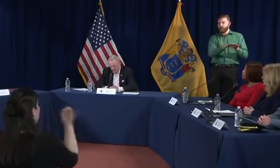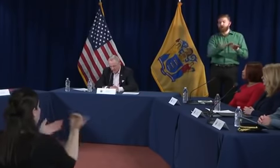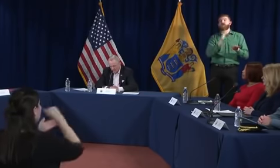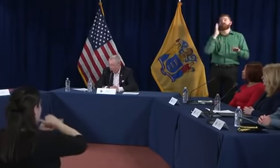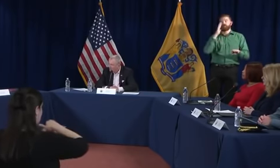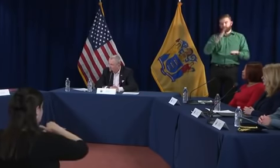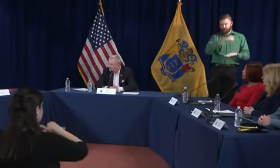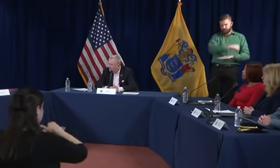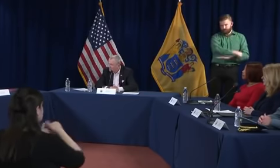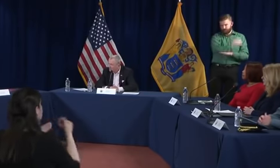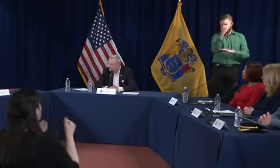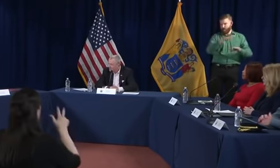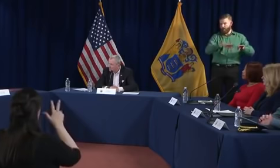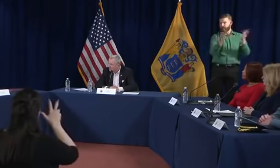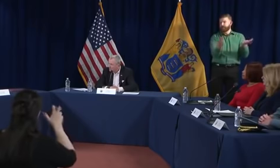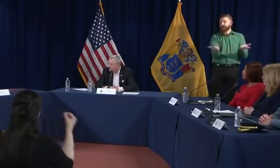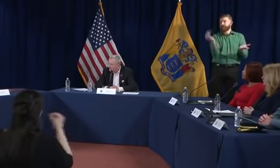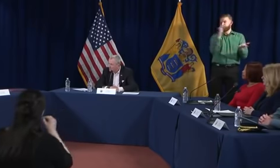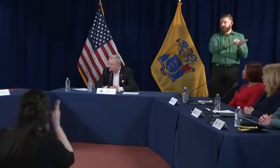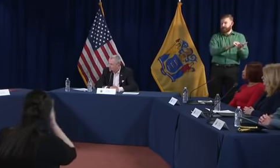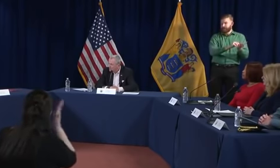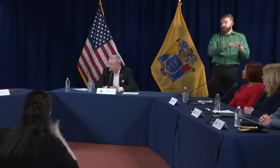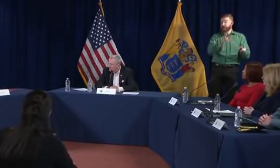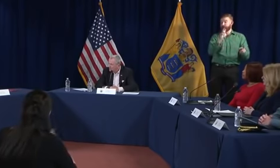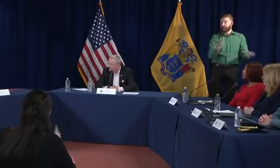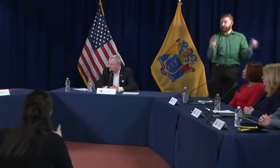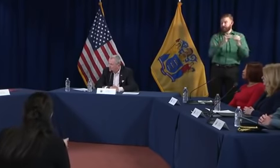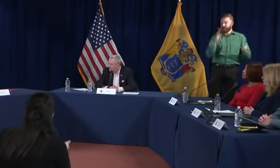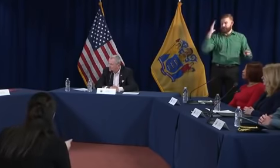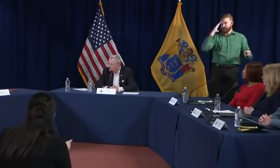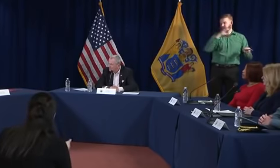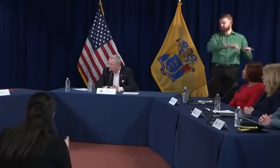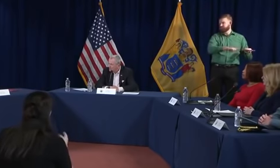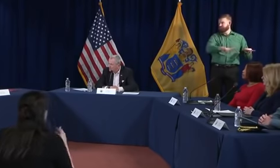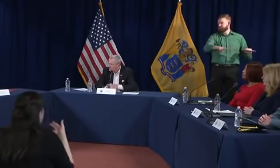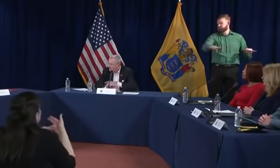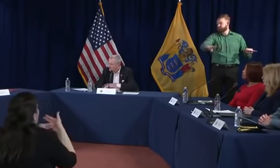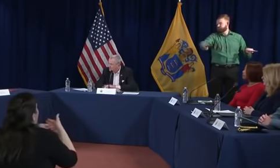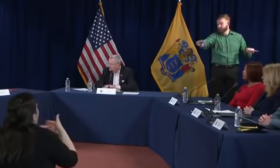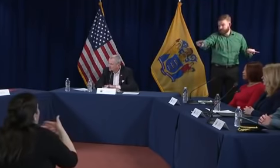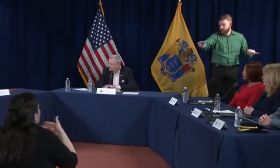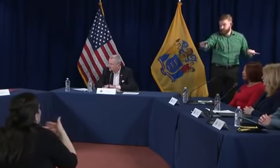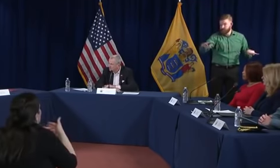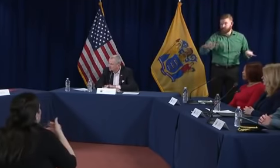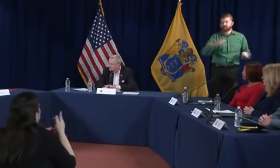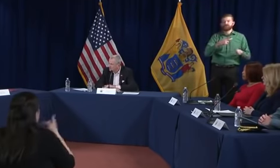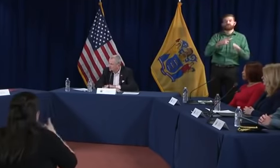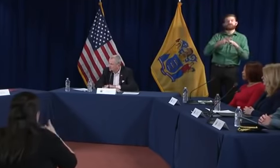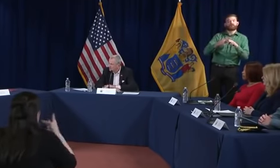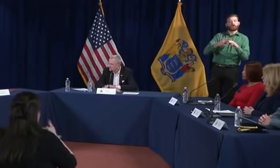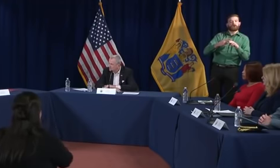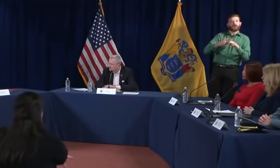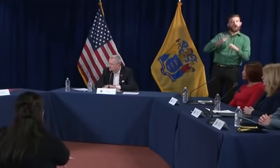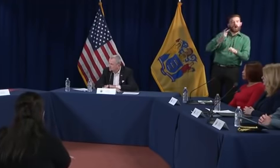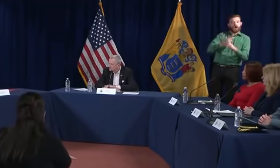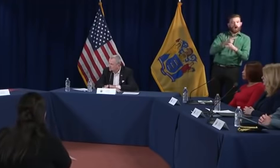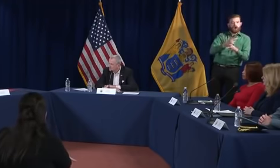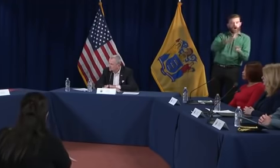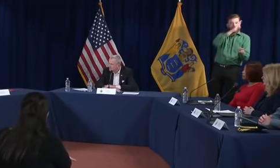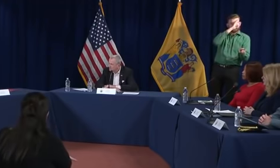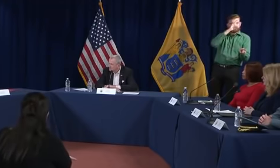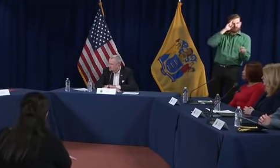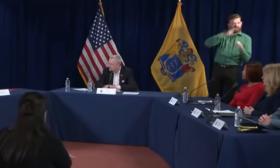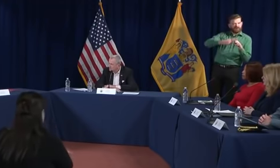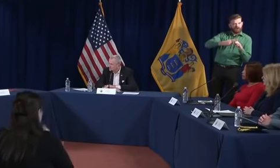be a general acute care hospital to absorb the surge we're all expecting. As you know, all hospitals in